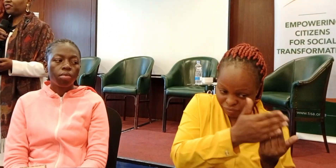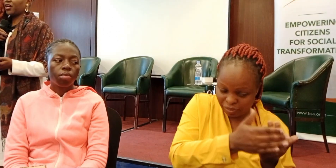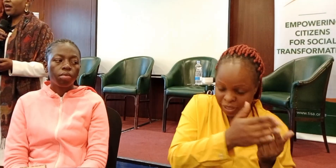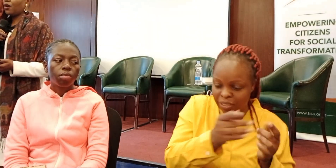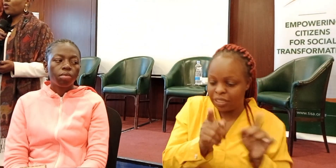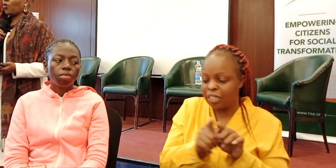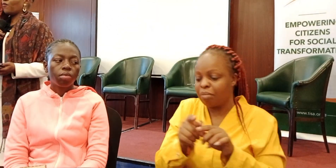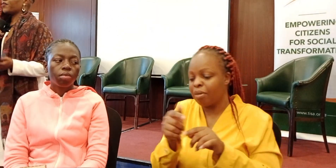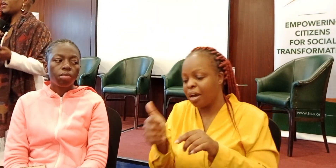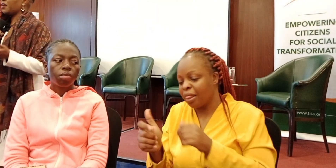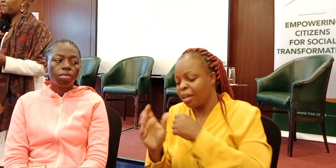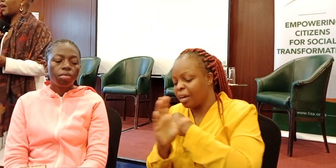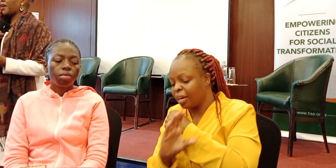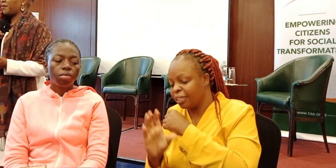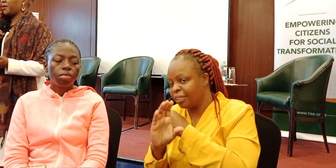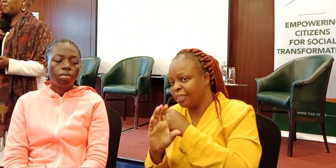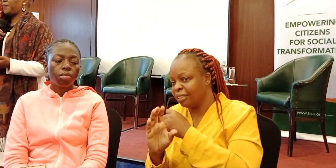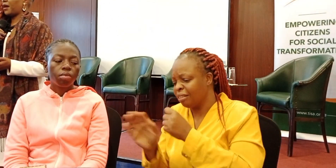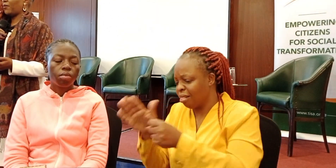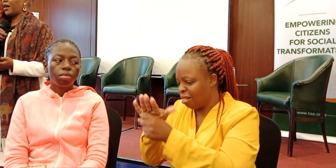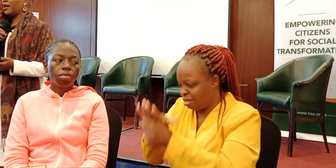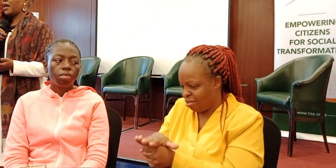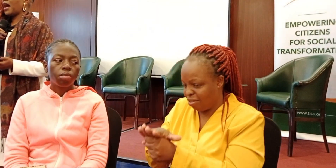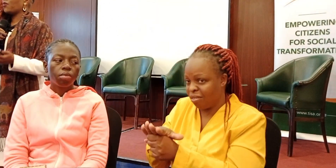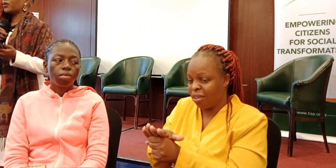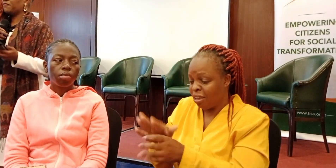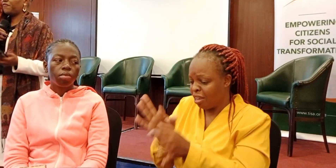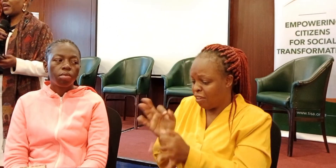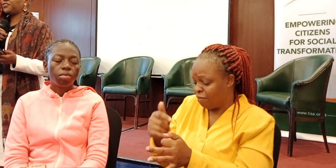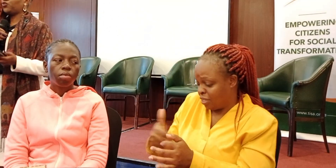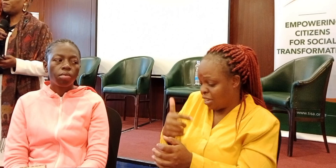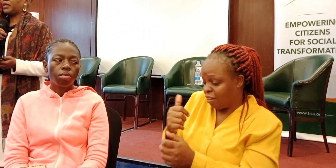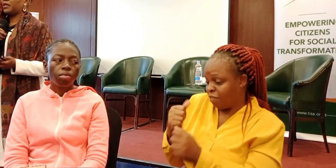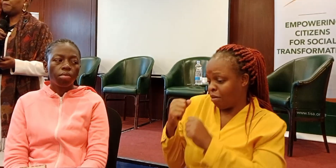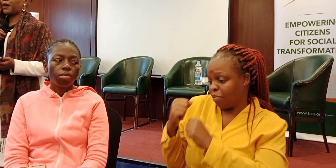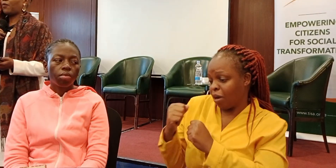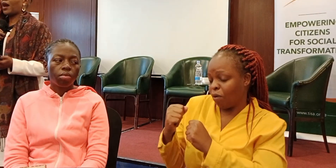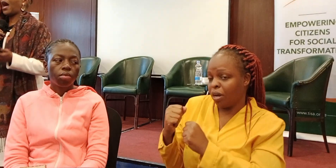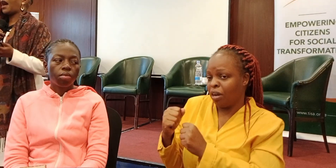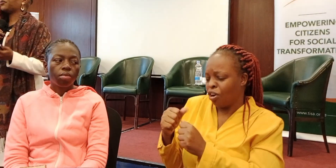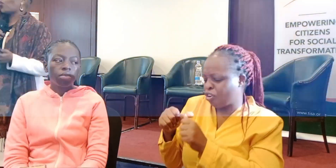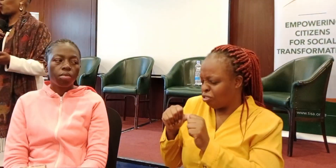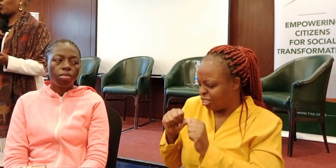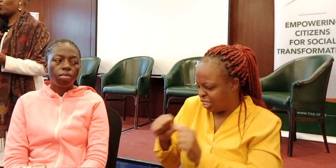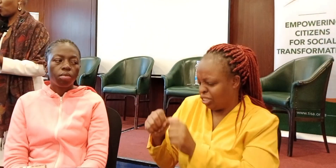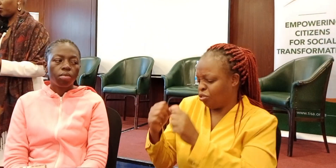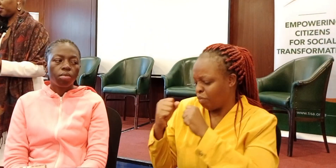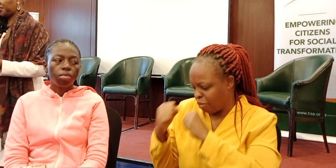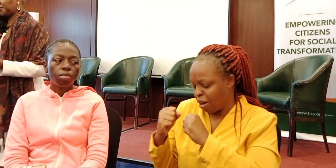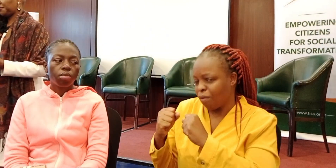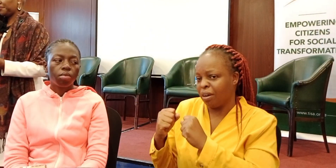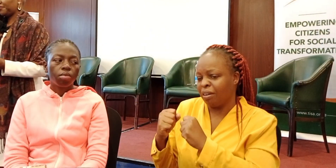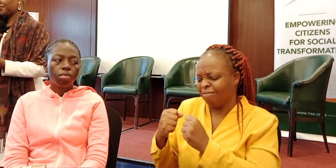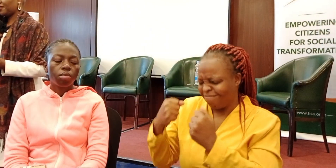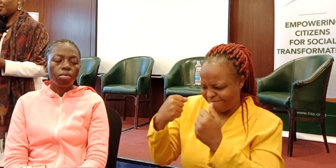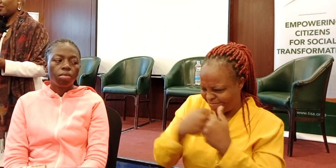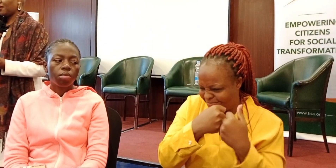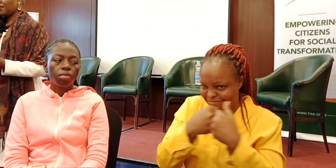the culture of, if I am in power, I will fight to be in power at all